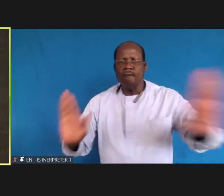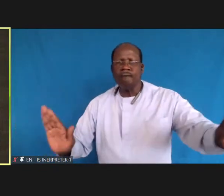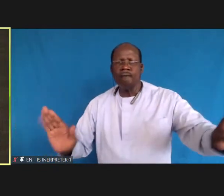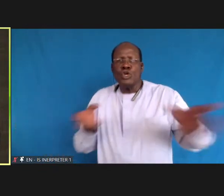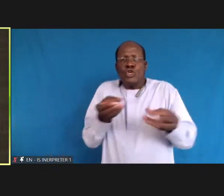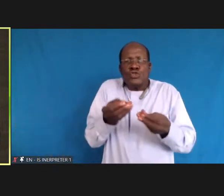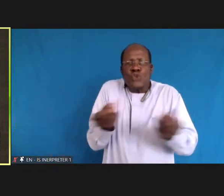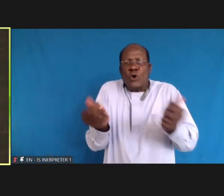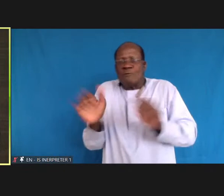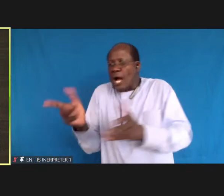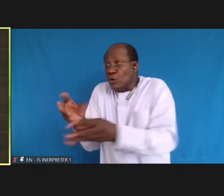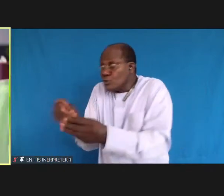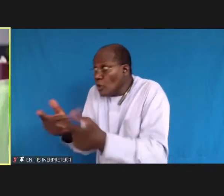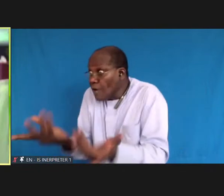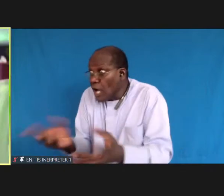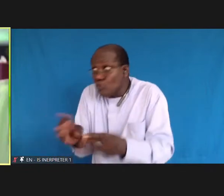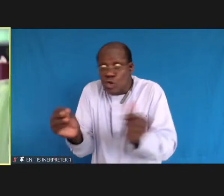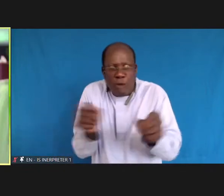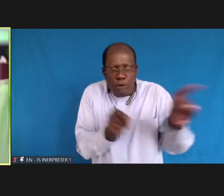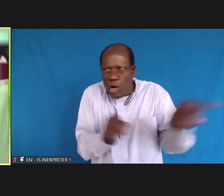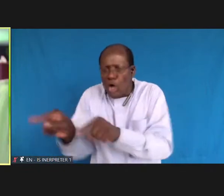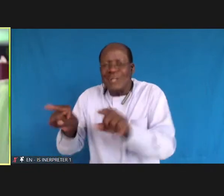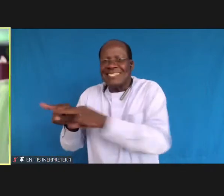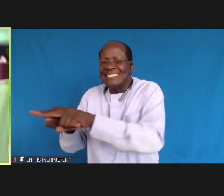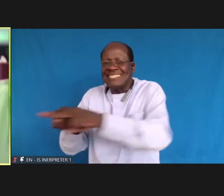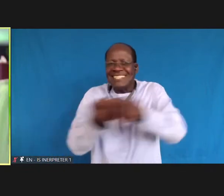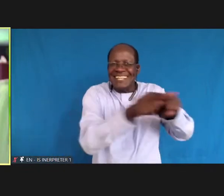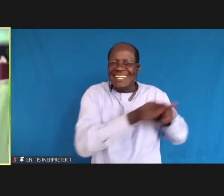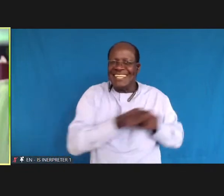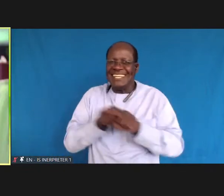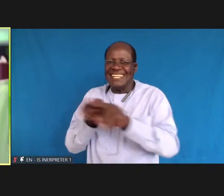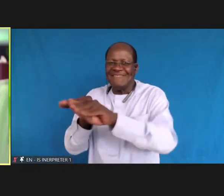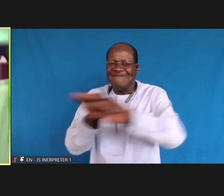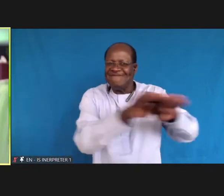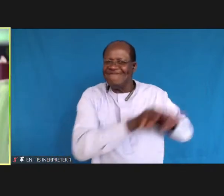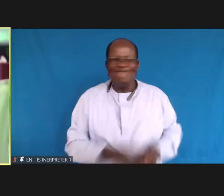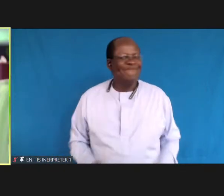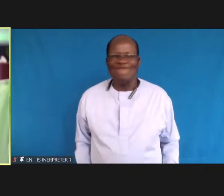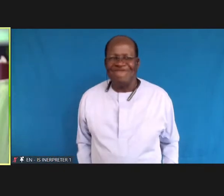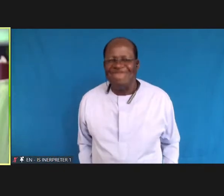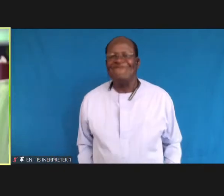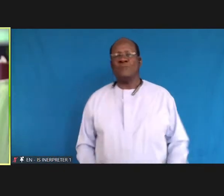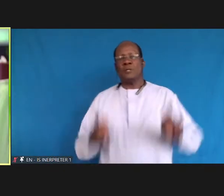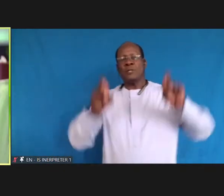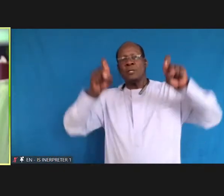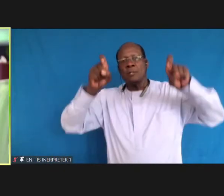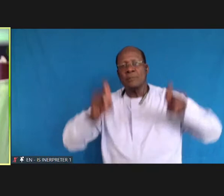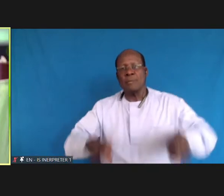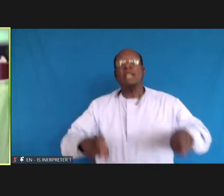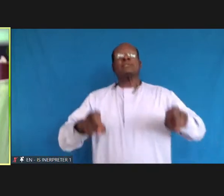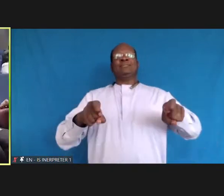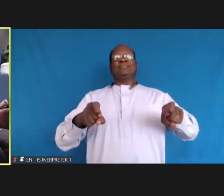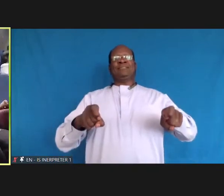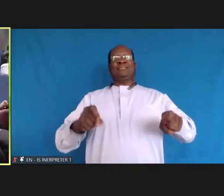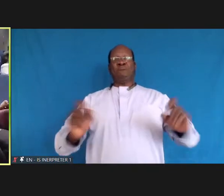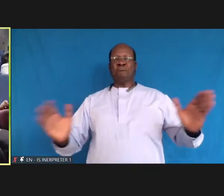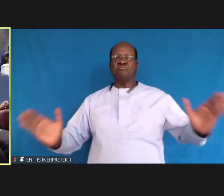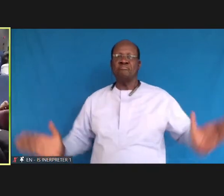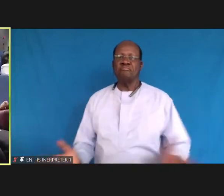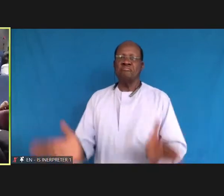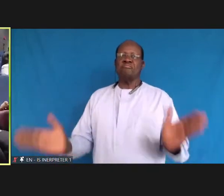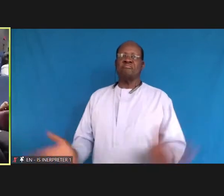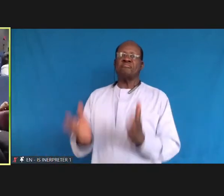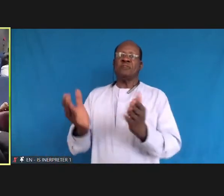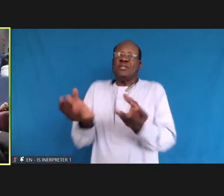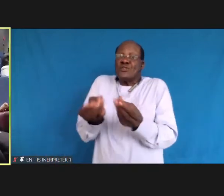community led solutions. So it is very important to consult with people like that, and also encourage solutions that